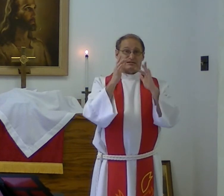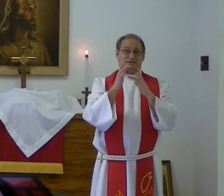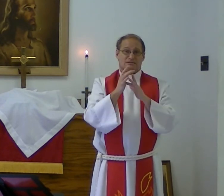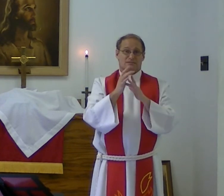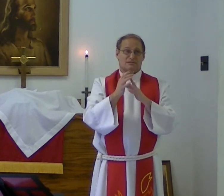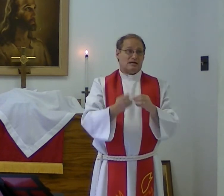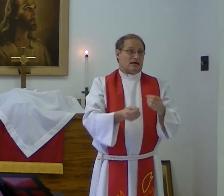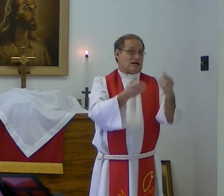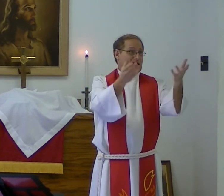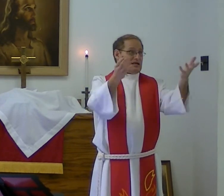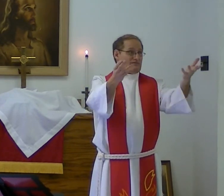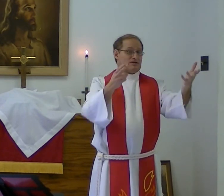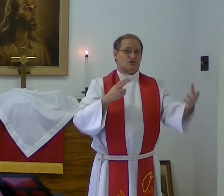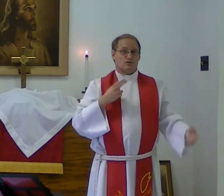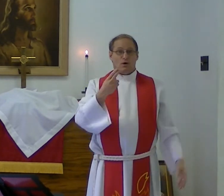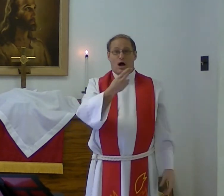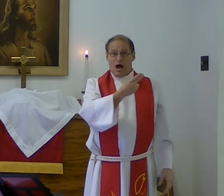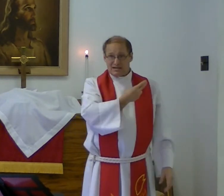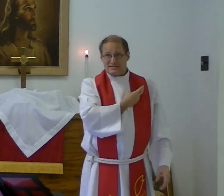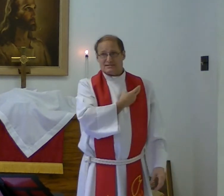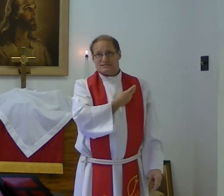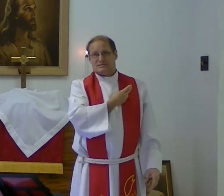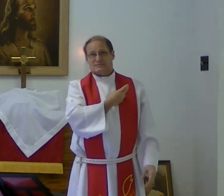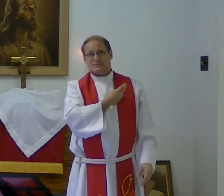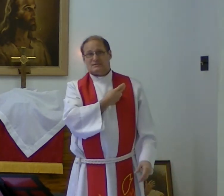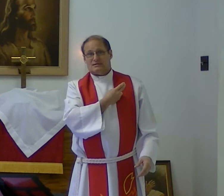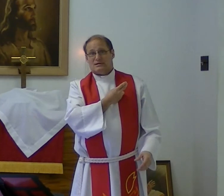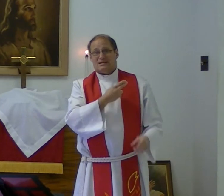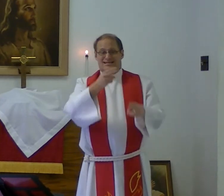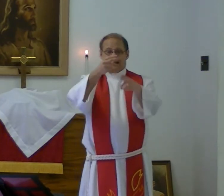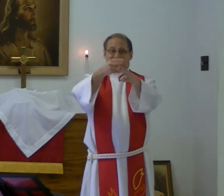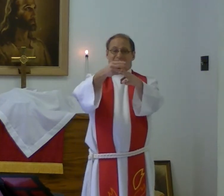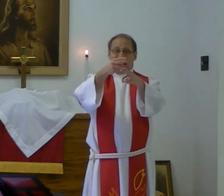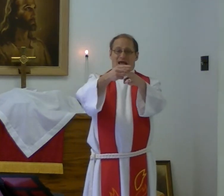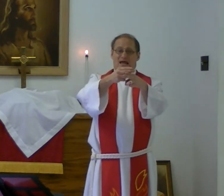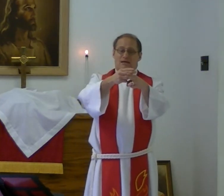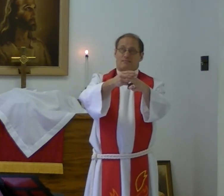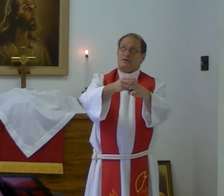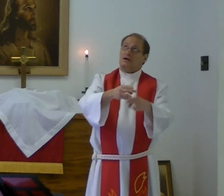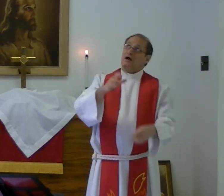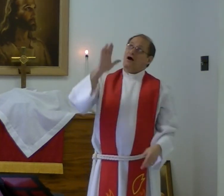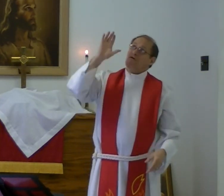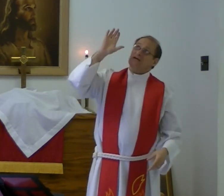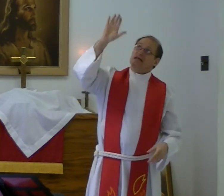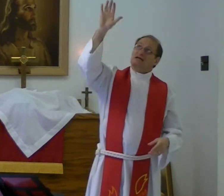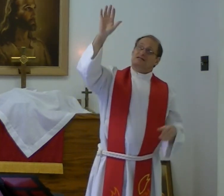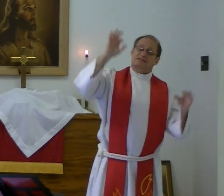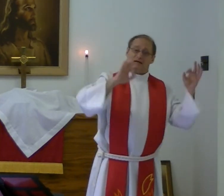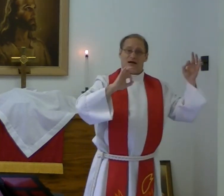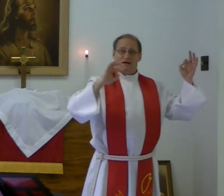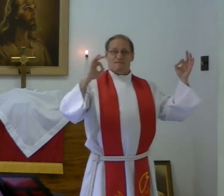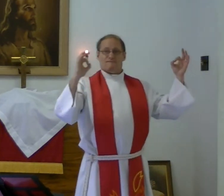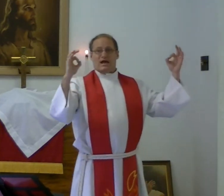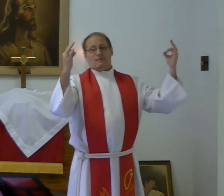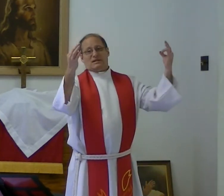His family,